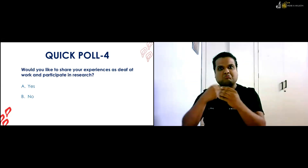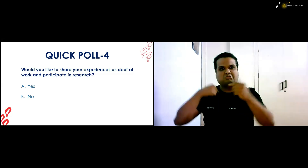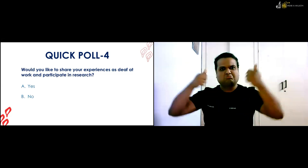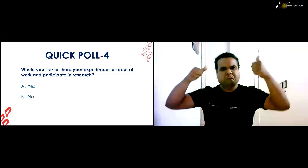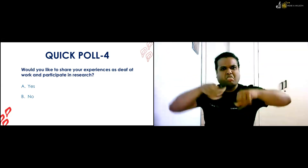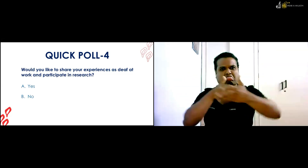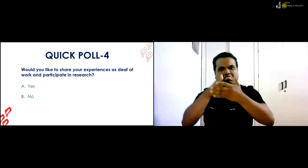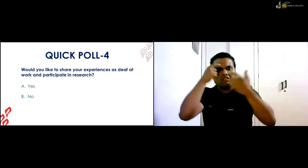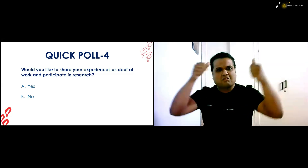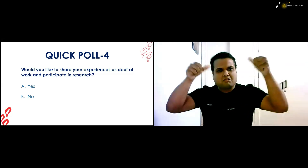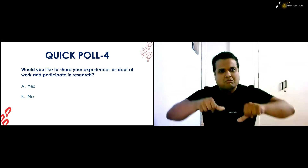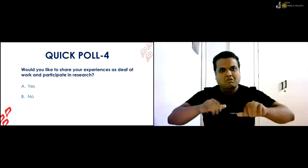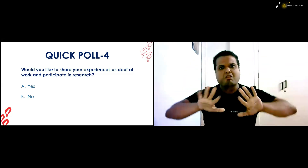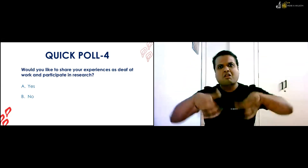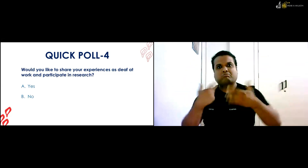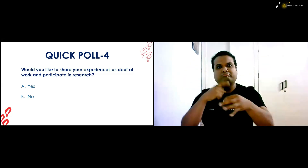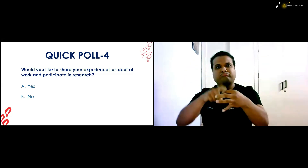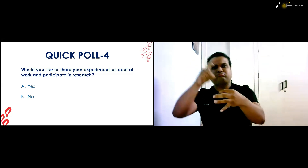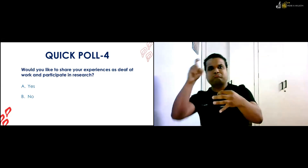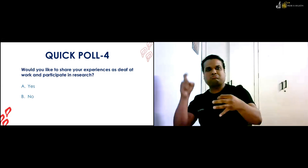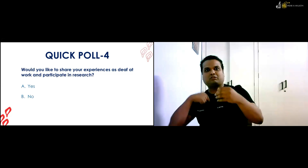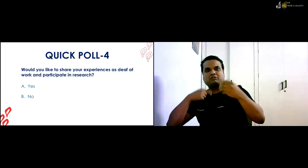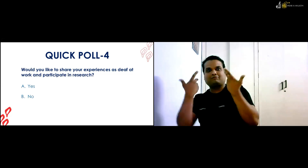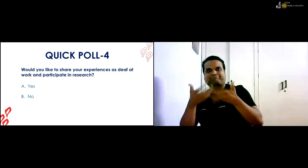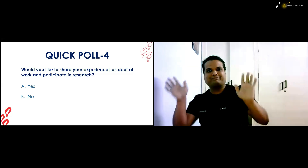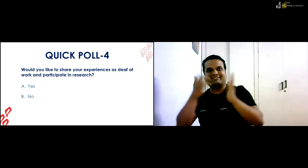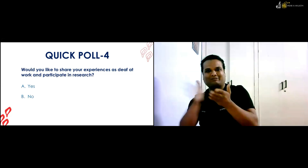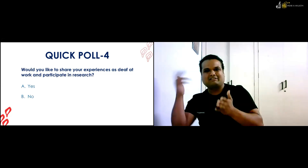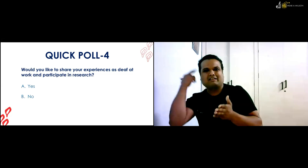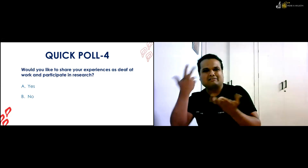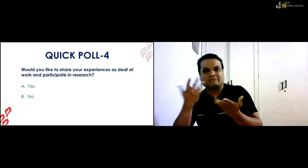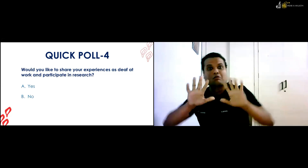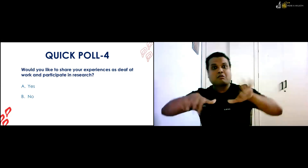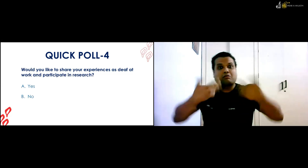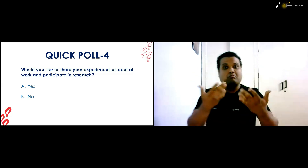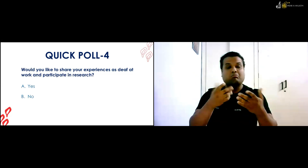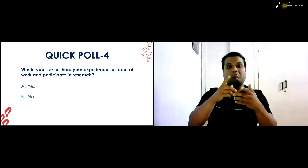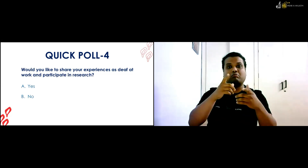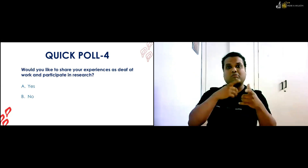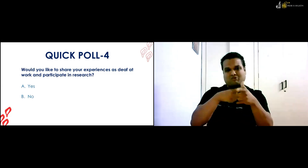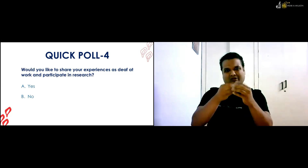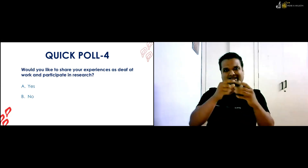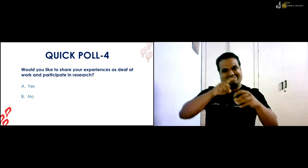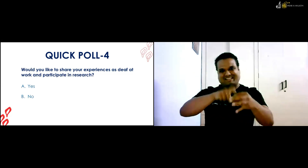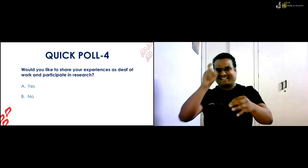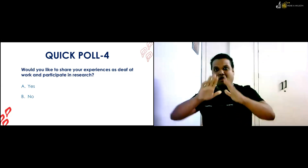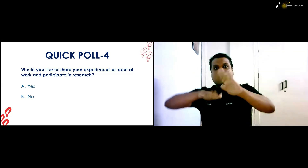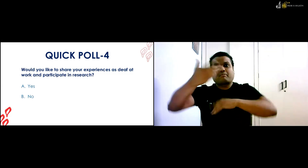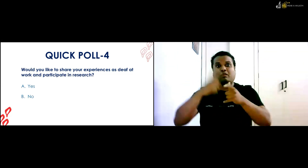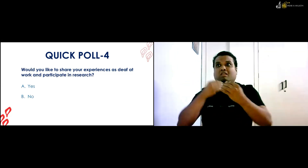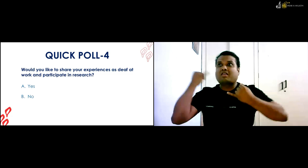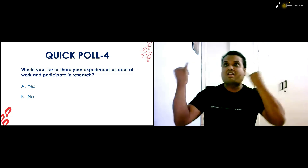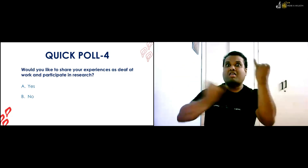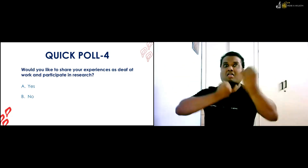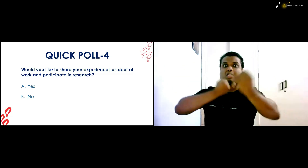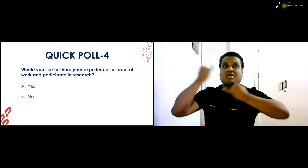working and who have the experiences, whether it's a good one or the bad one. Why did you left